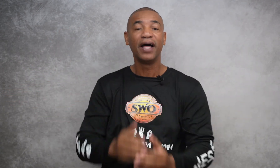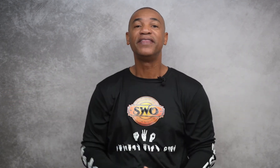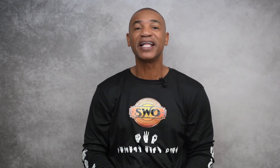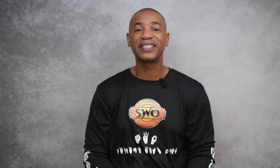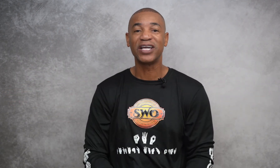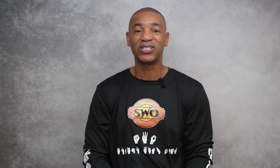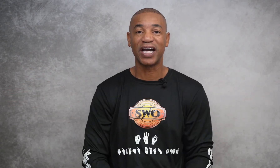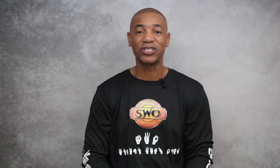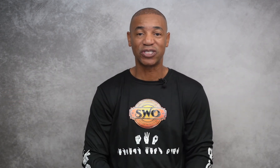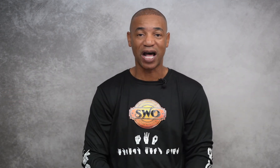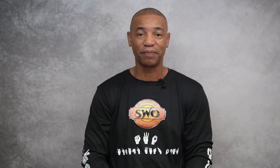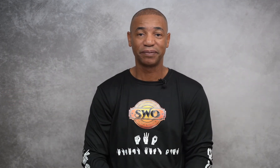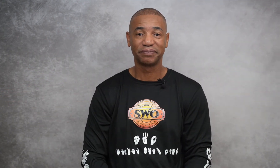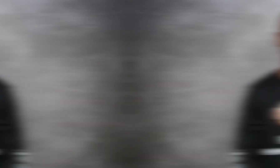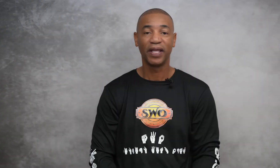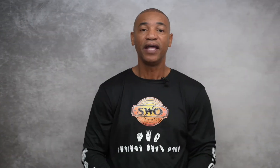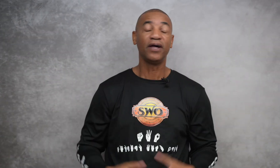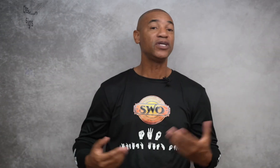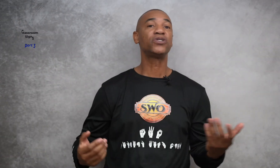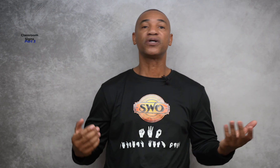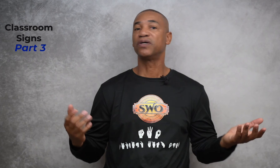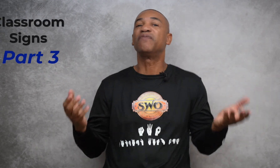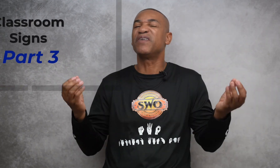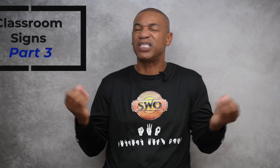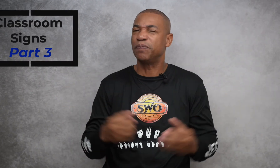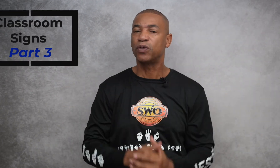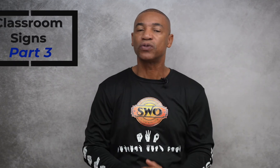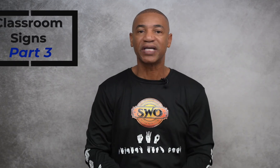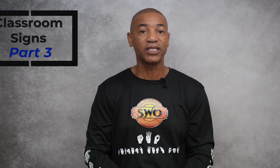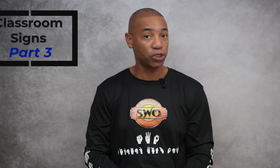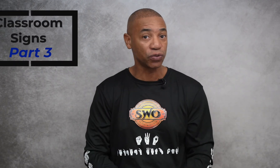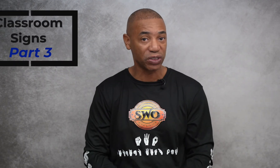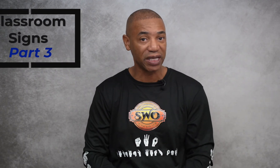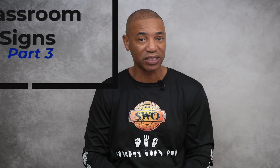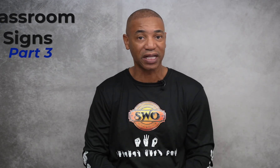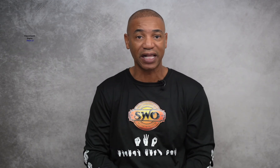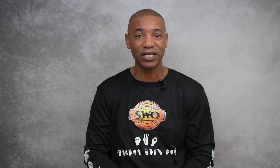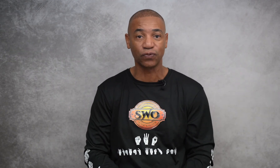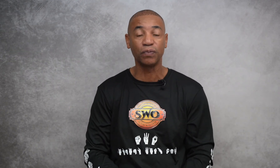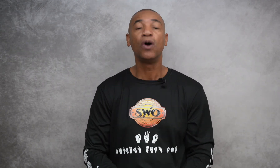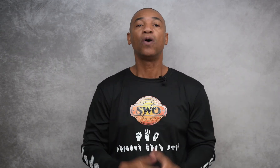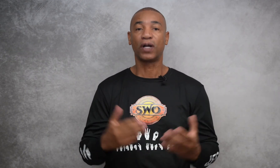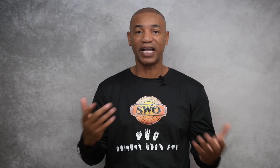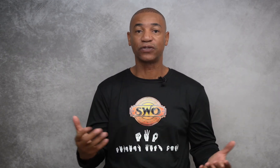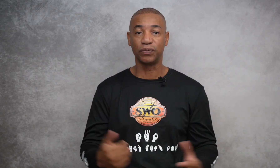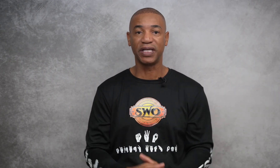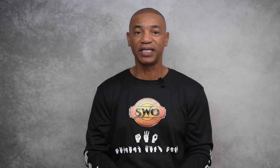That is how you sign stop. Now, these are some very typical signs that you'll see inside a classroom or classroom setting.